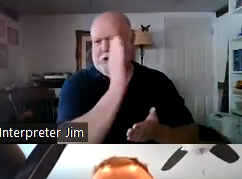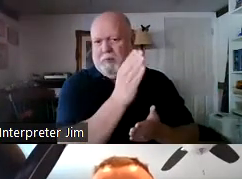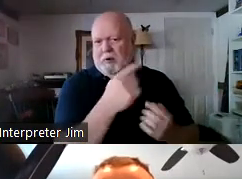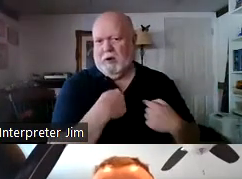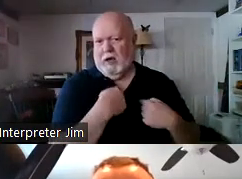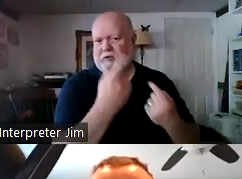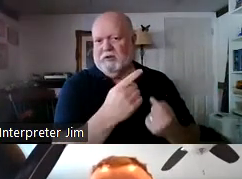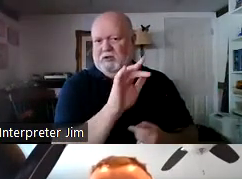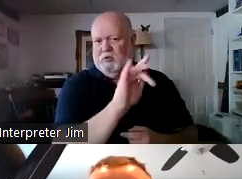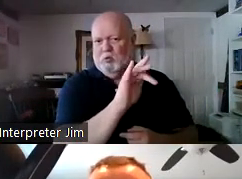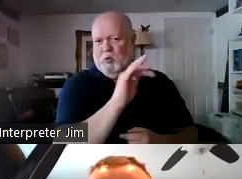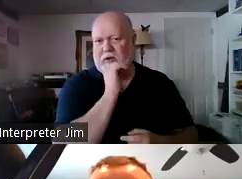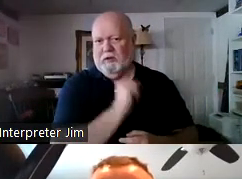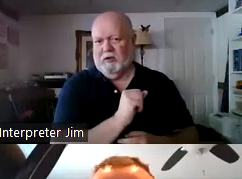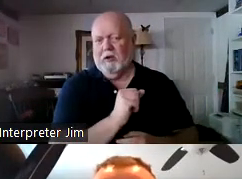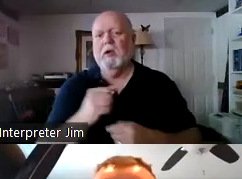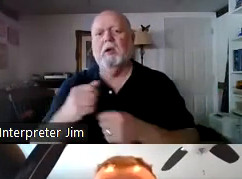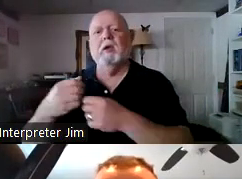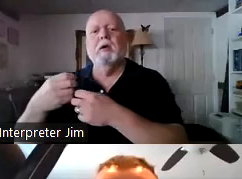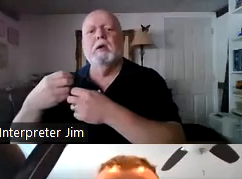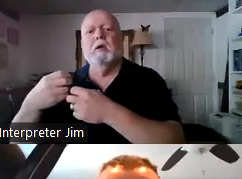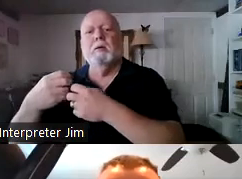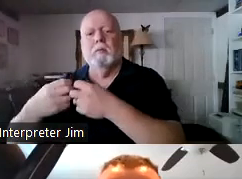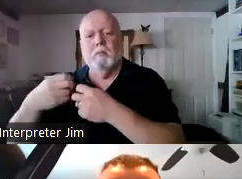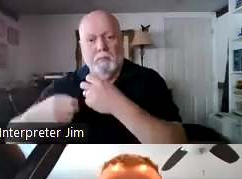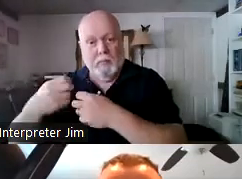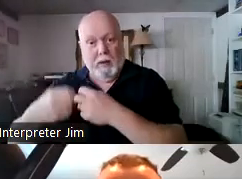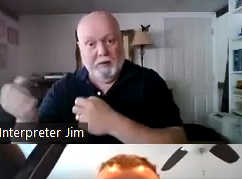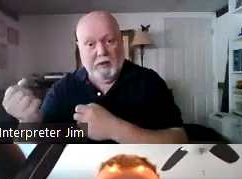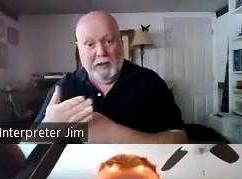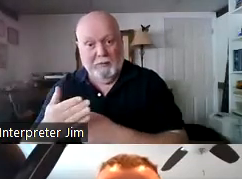problematically gambling like until 2017. So,